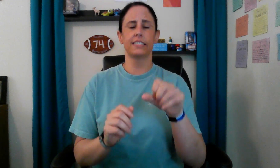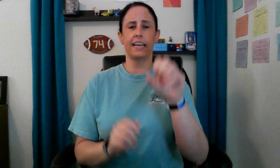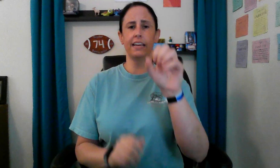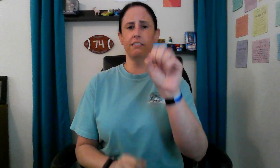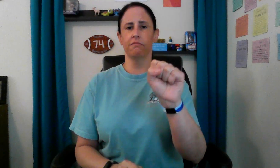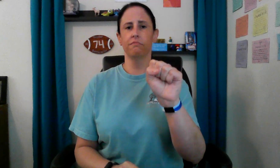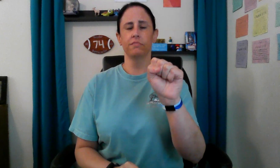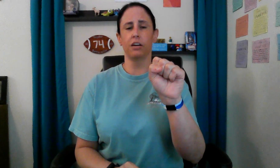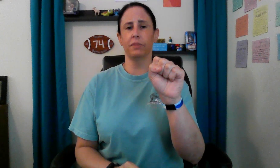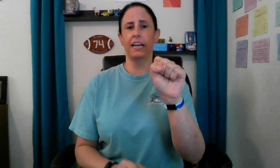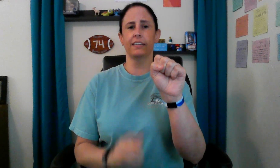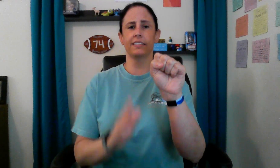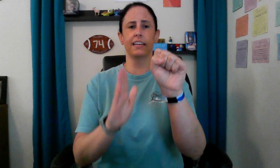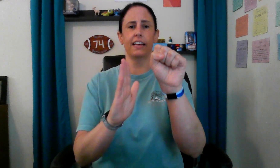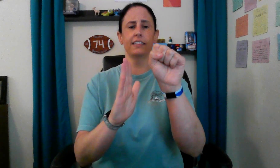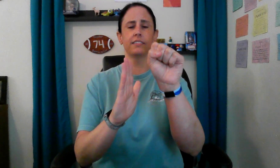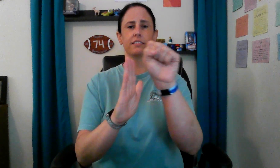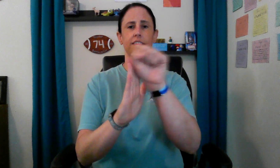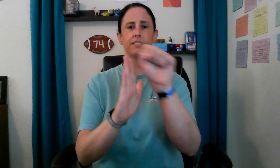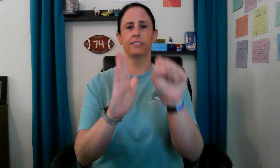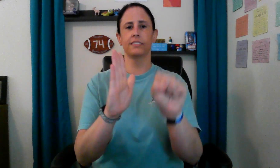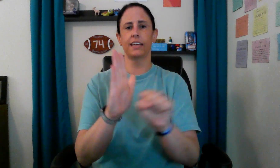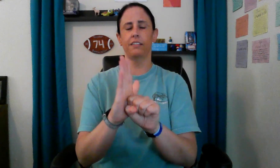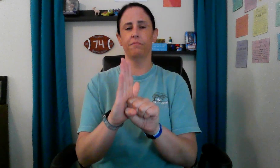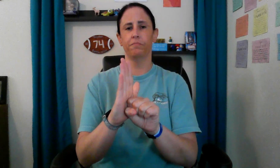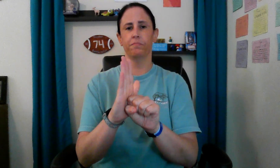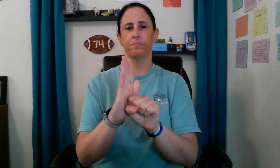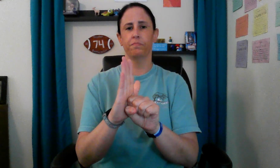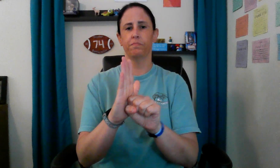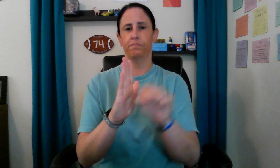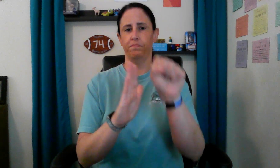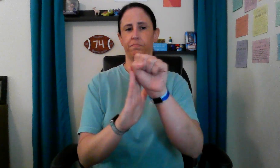State, dominant hand is an S, state.